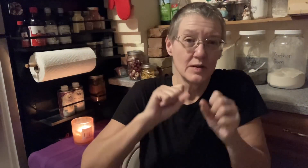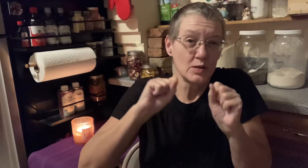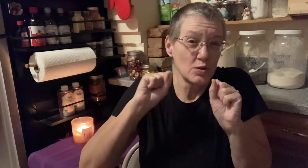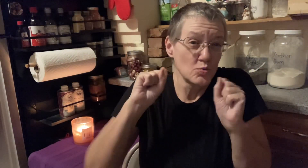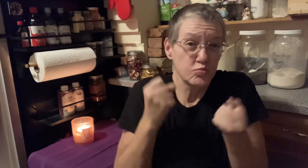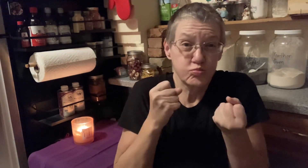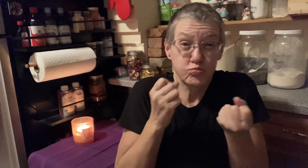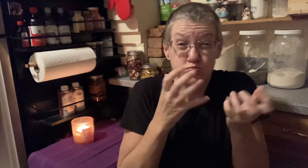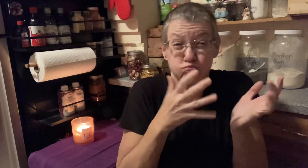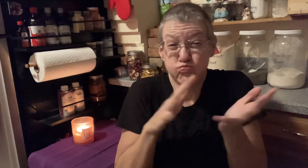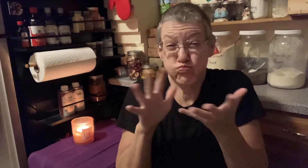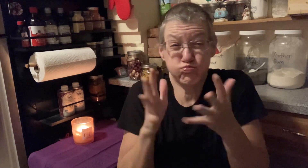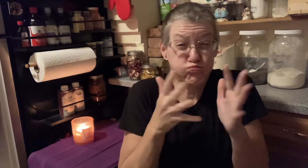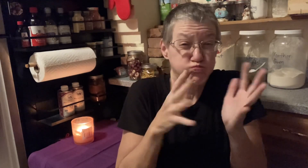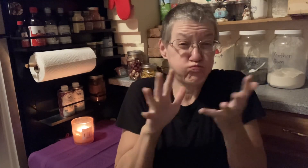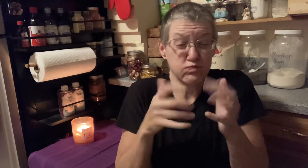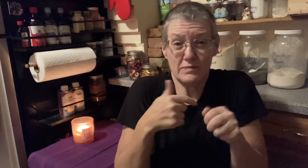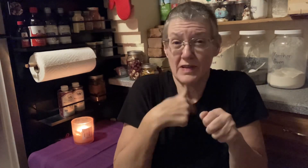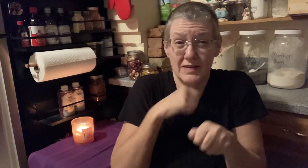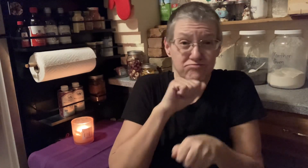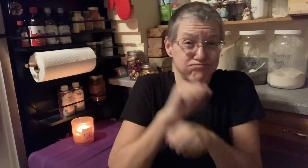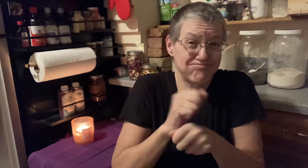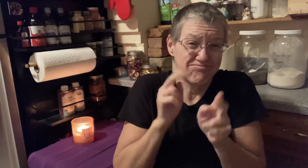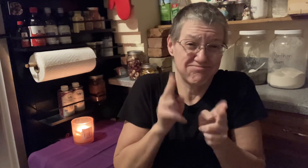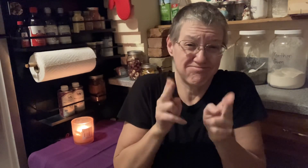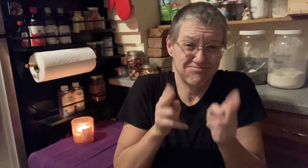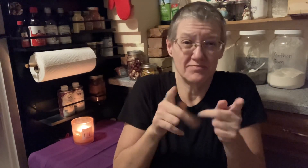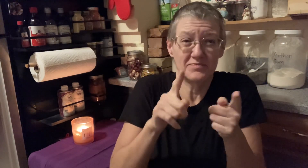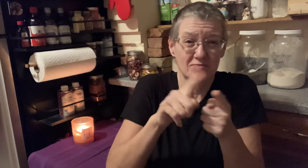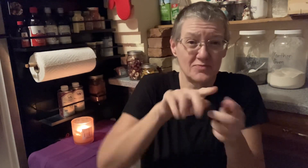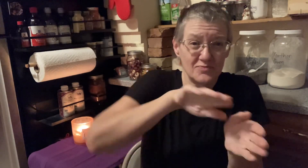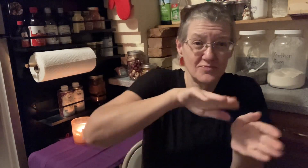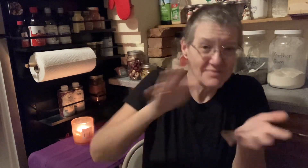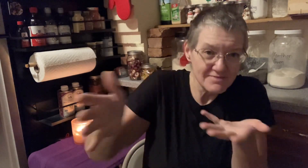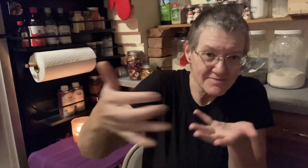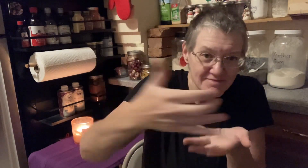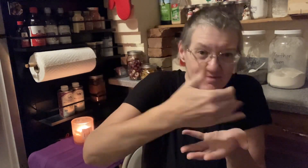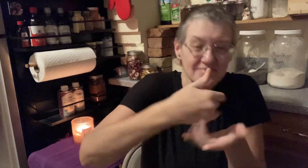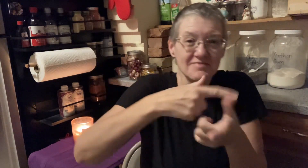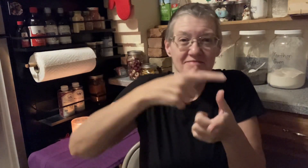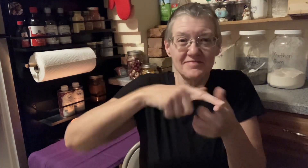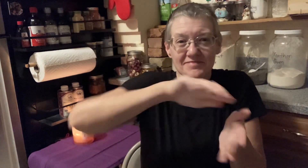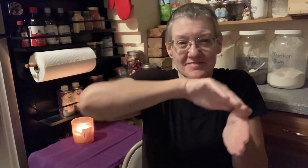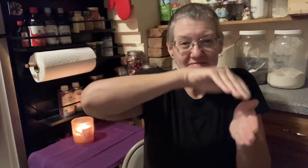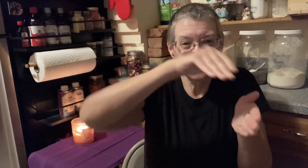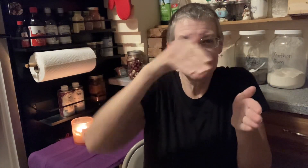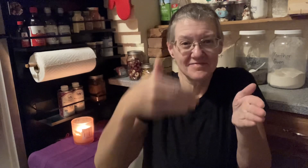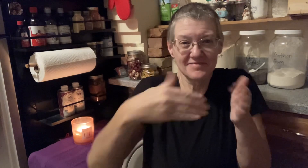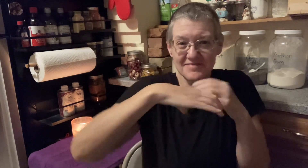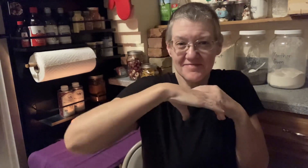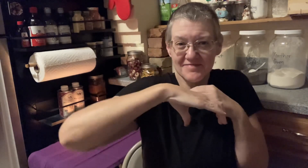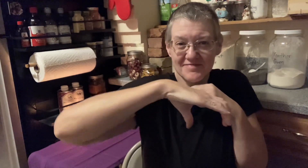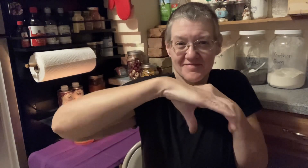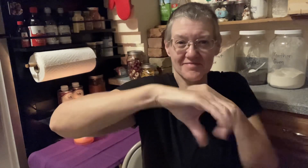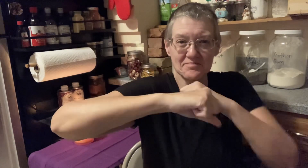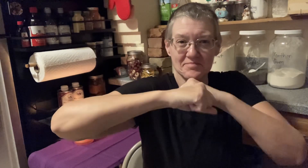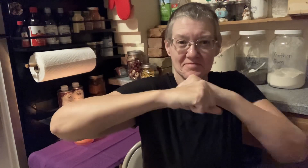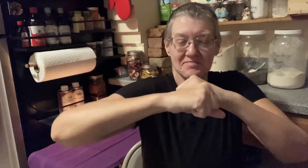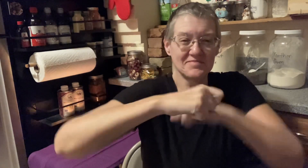It was a cold, windy day. I had to hurry quickly and harvest and cover the